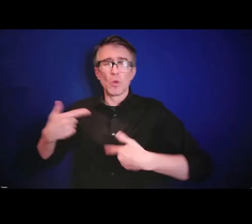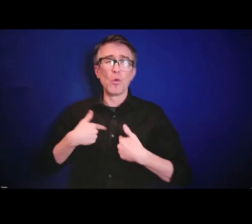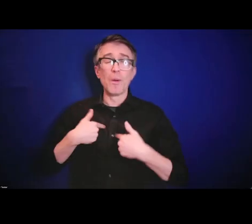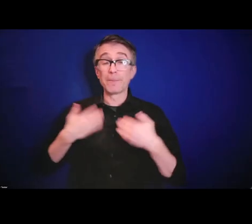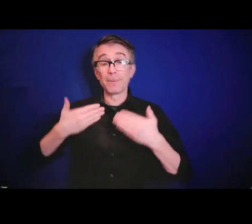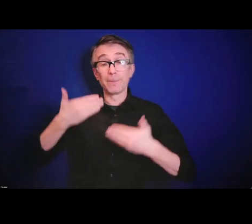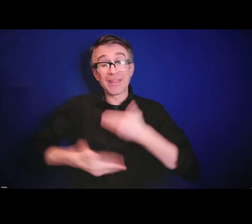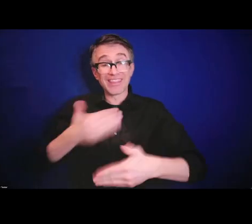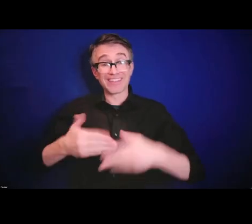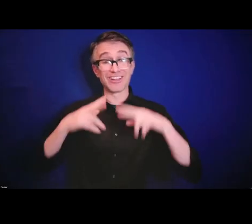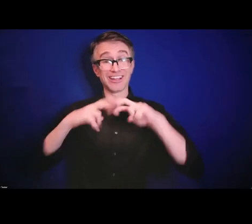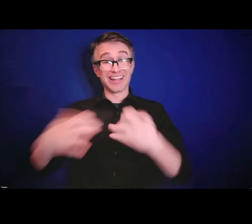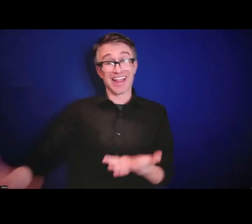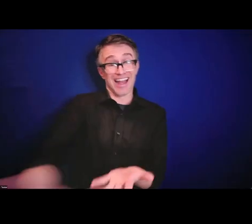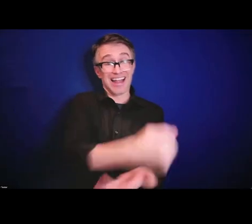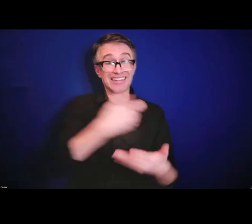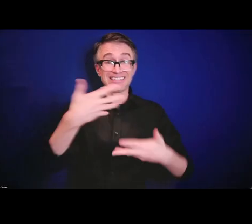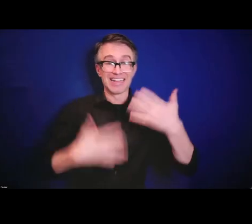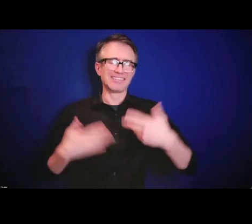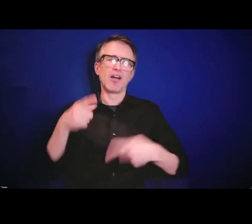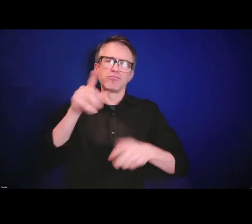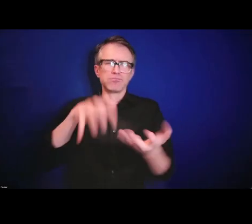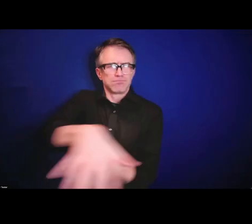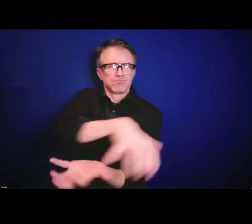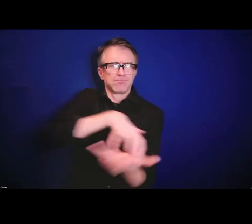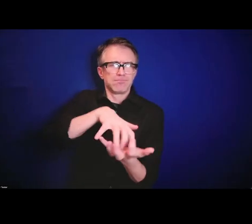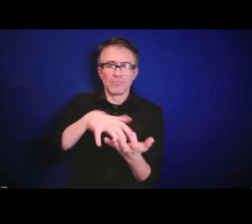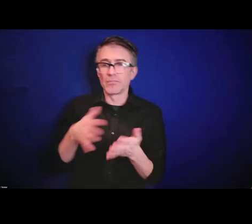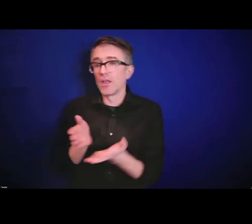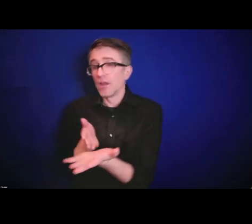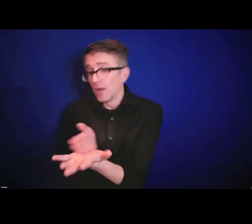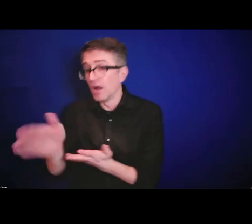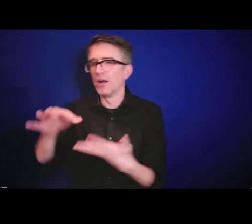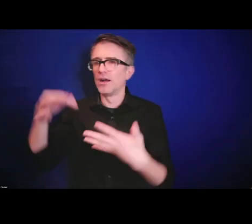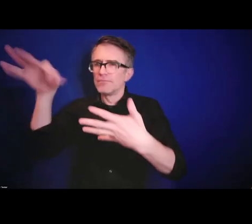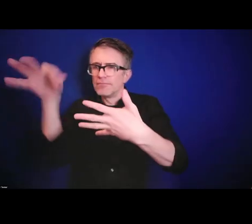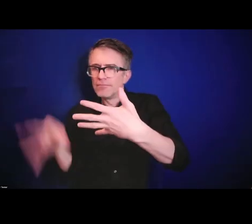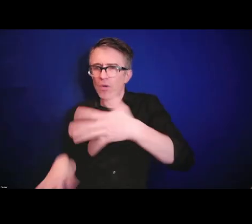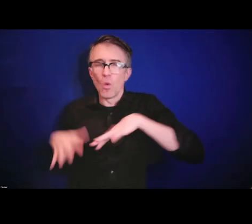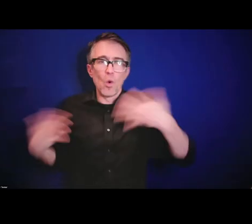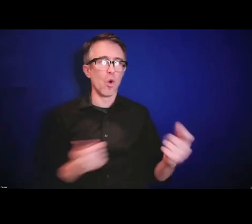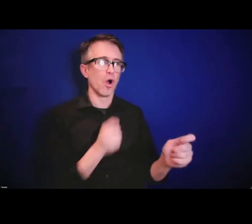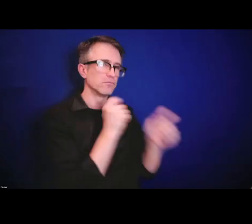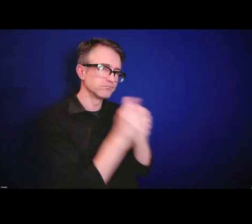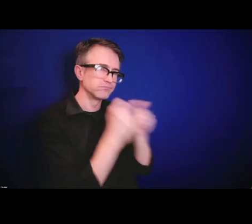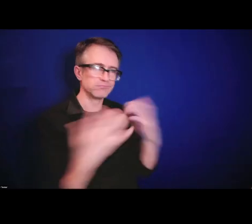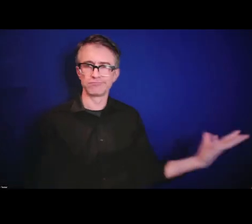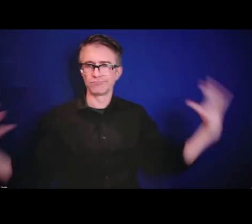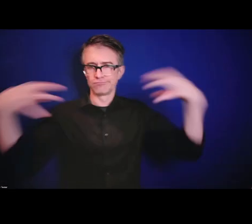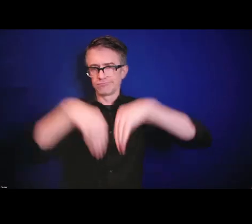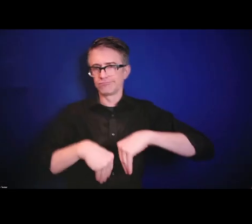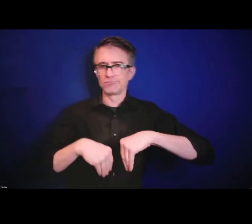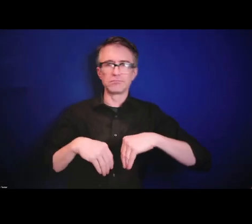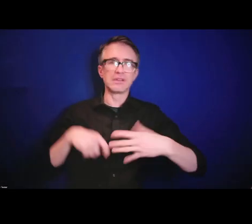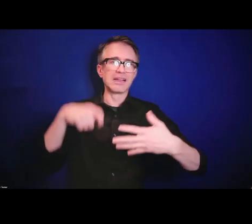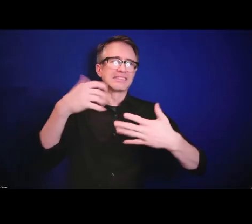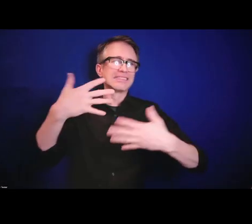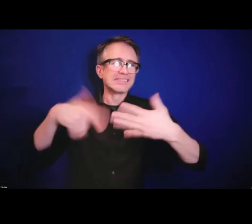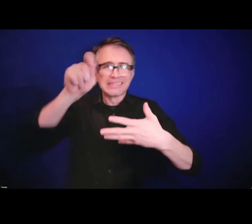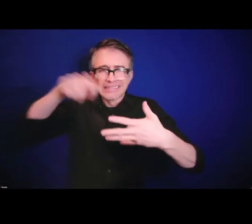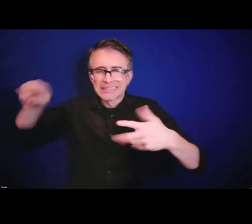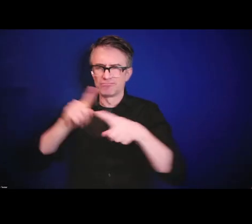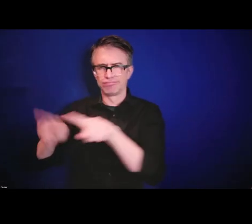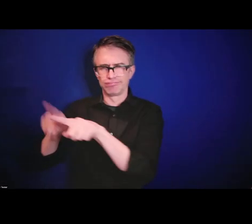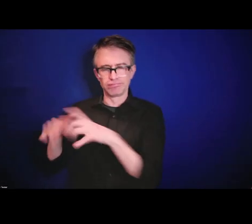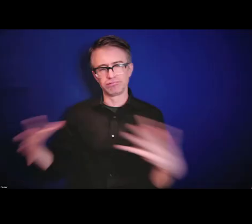and intersectionality. And we worked with Kate to understand an in-depth look at qualitative